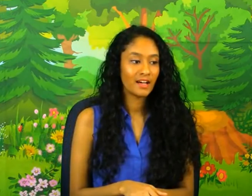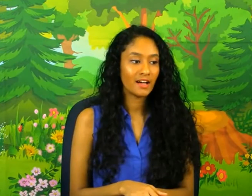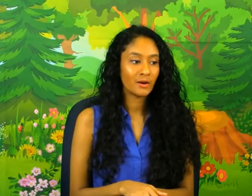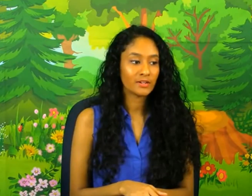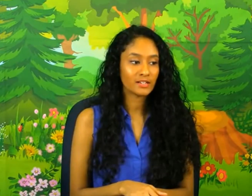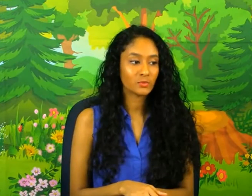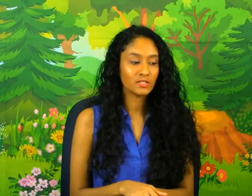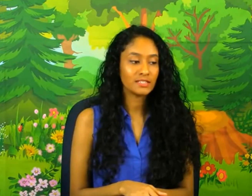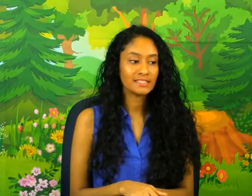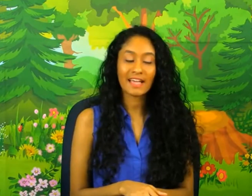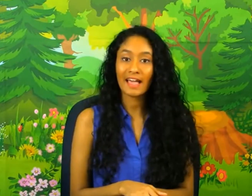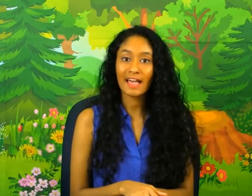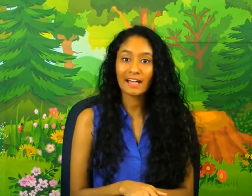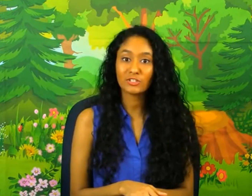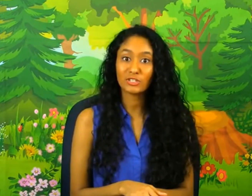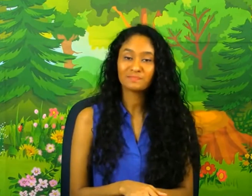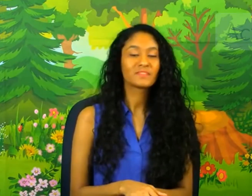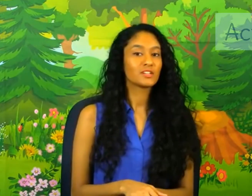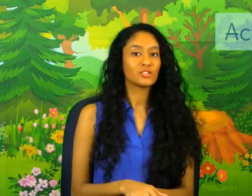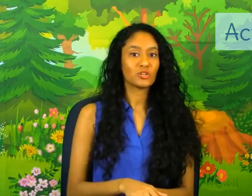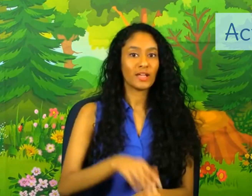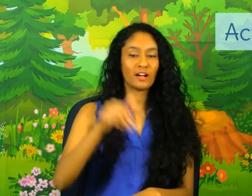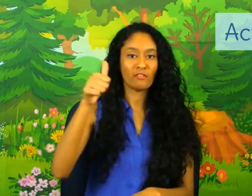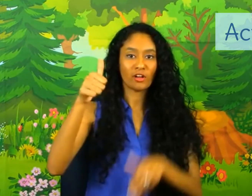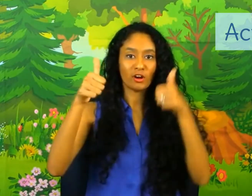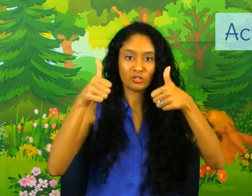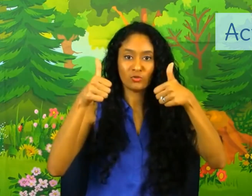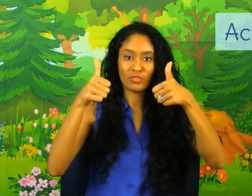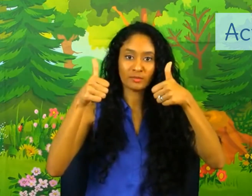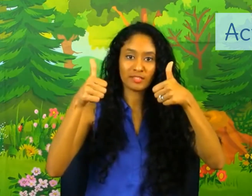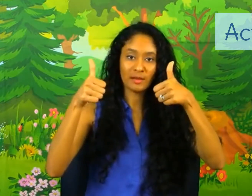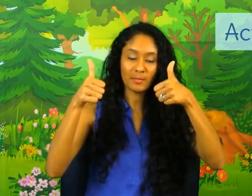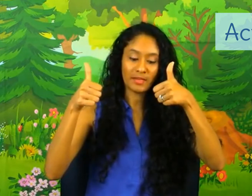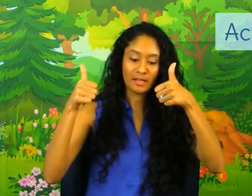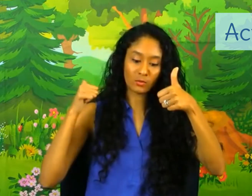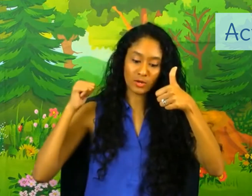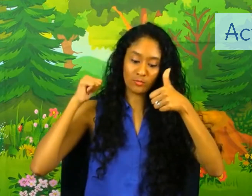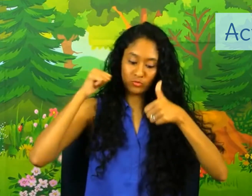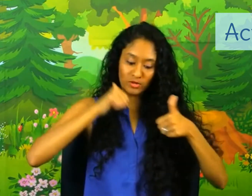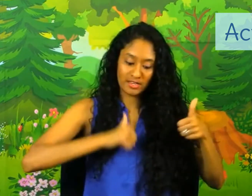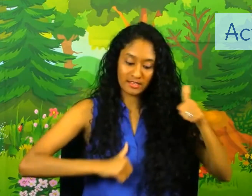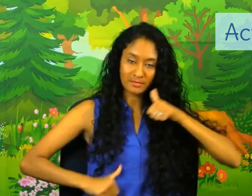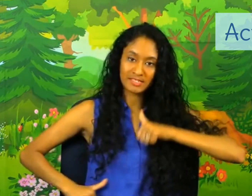Our next one is actor. So we have two thumbs up and we're going to bring them